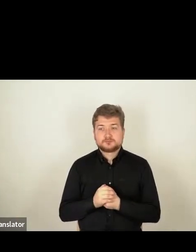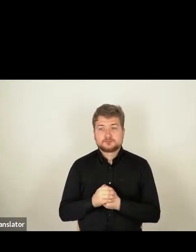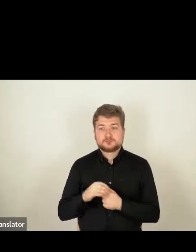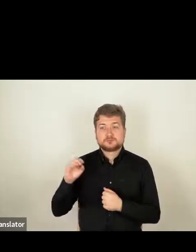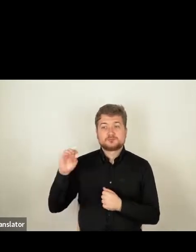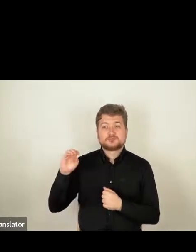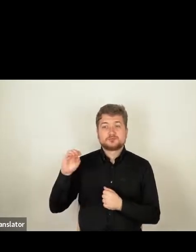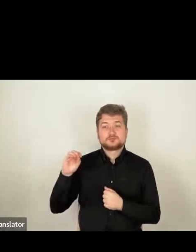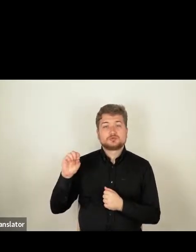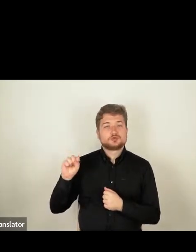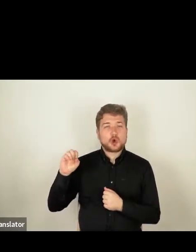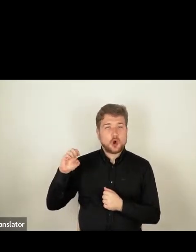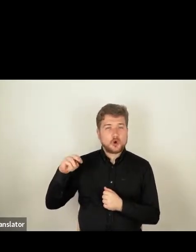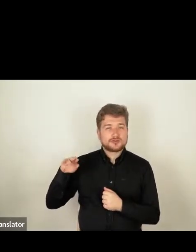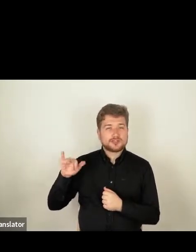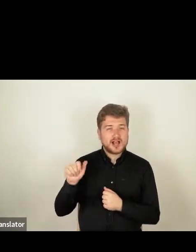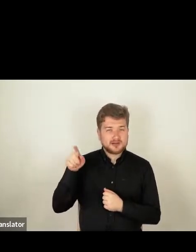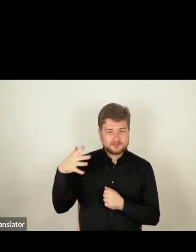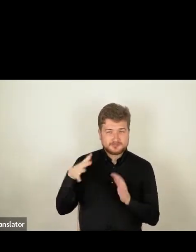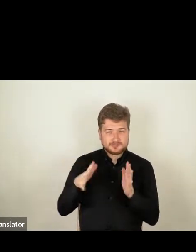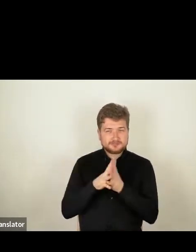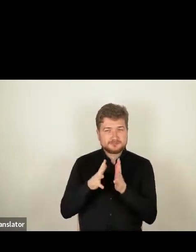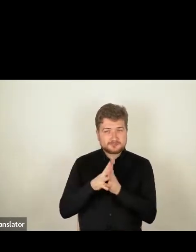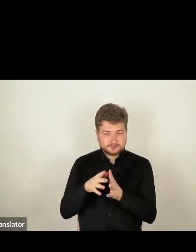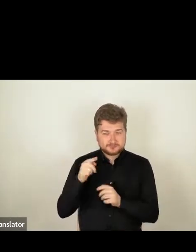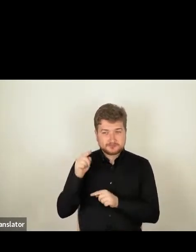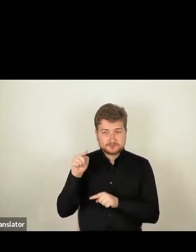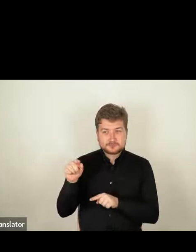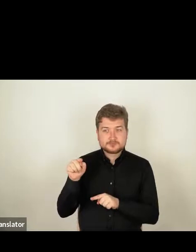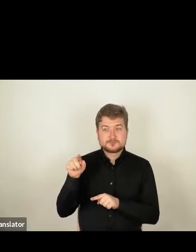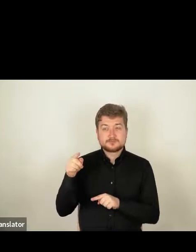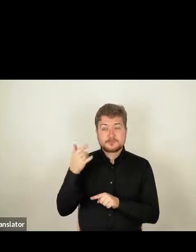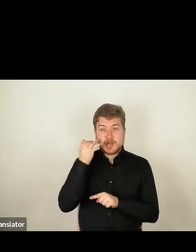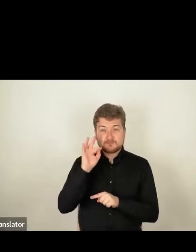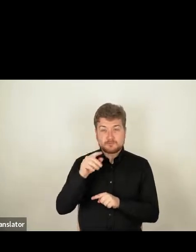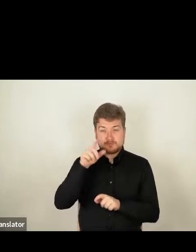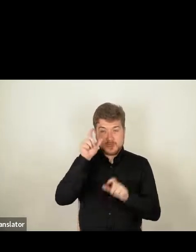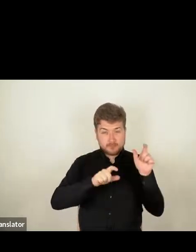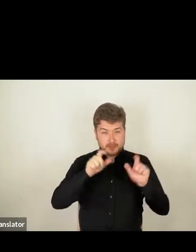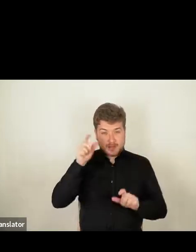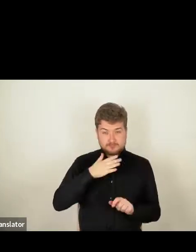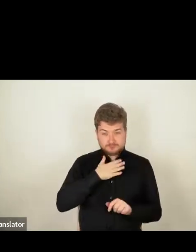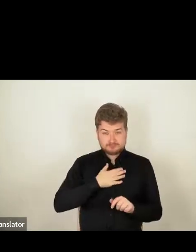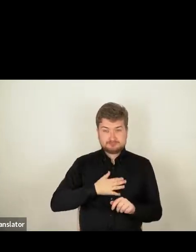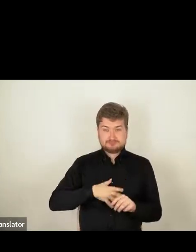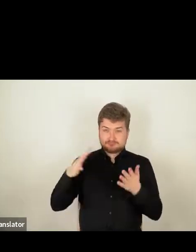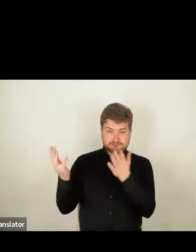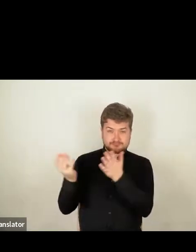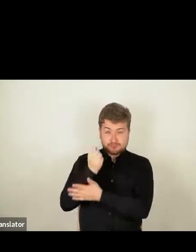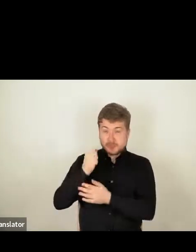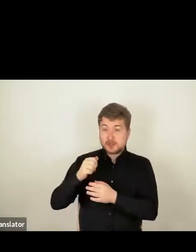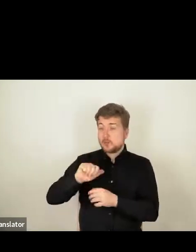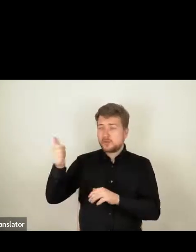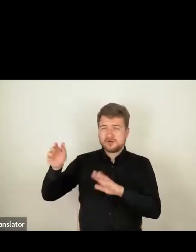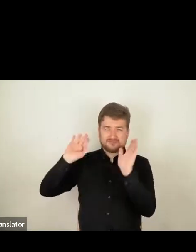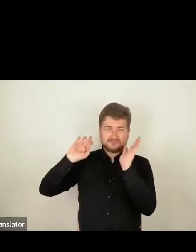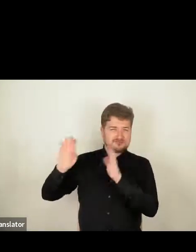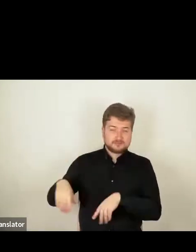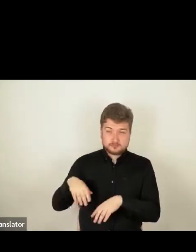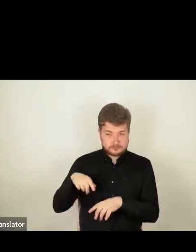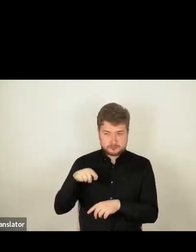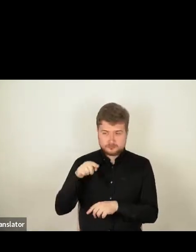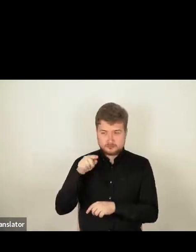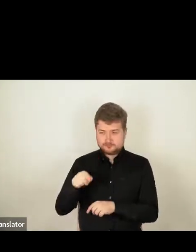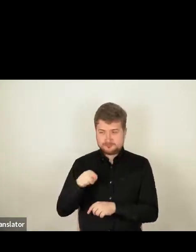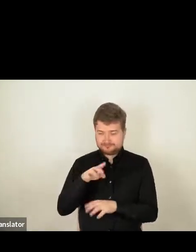destructive when people want to win at all costs. I think that's a really important message, but you're not going to get rid of it. That's